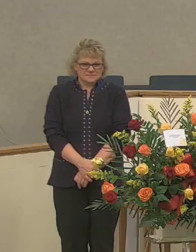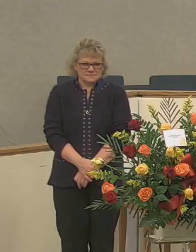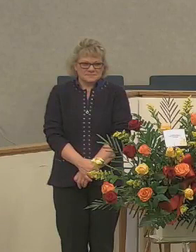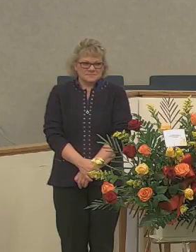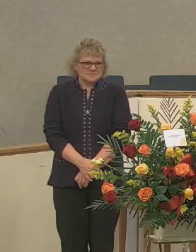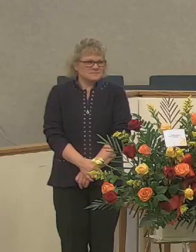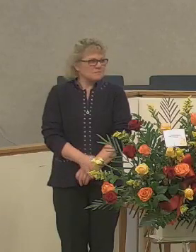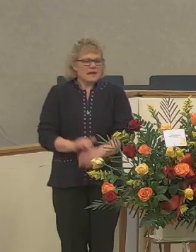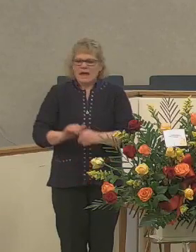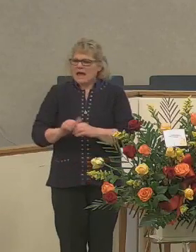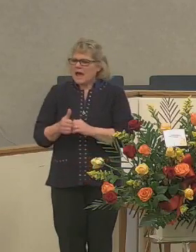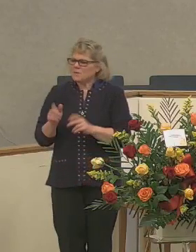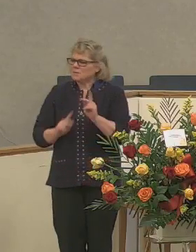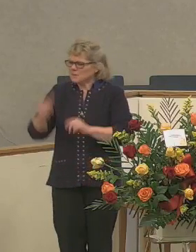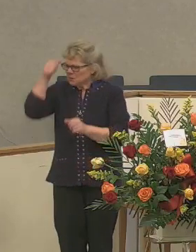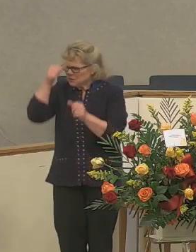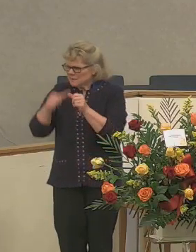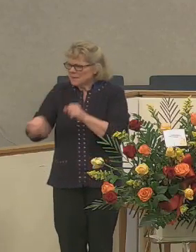How will you be remembered?